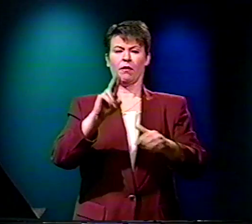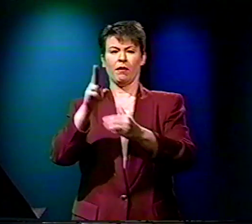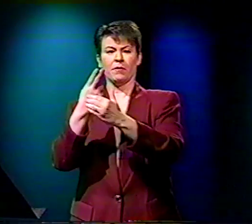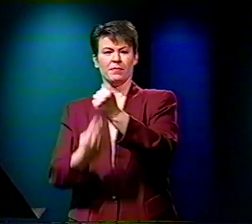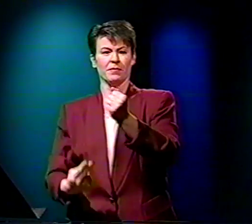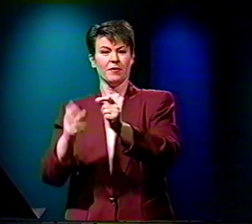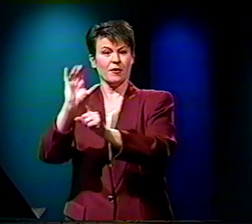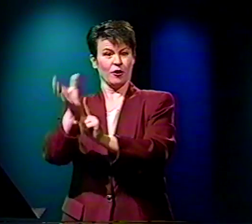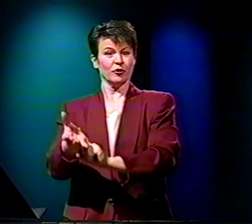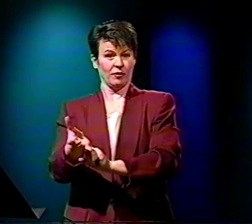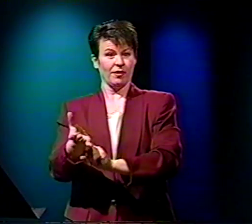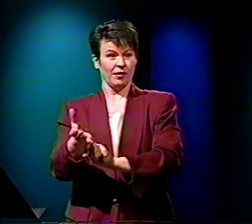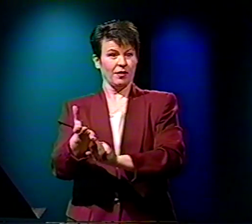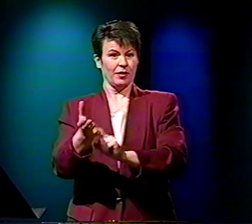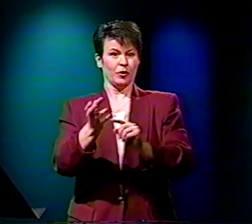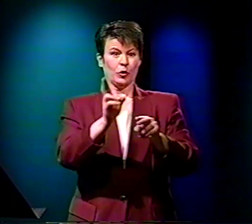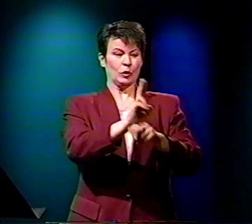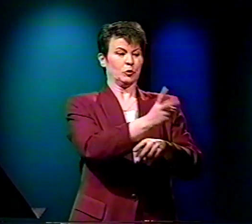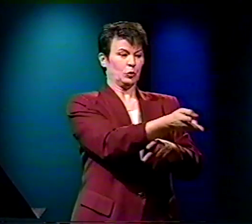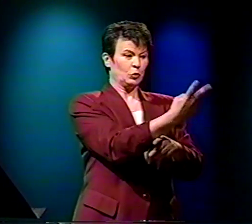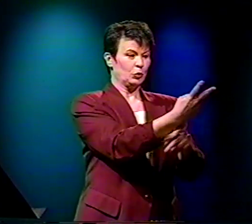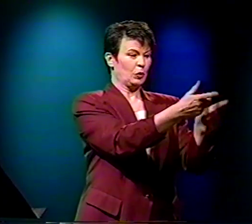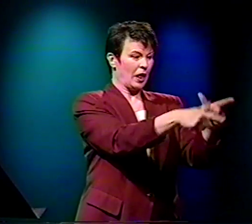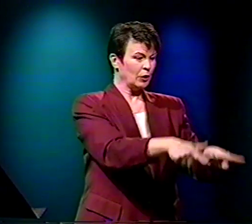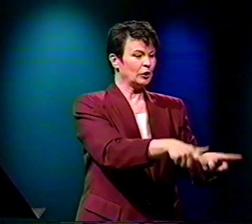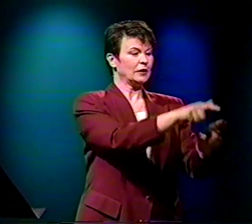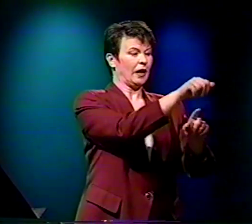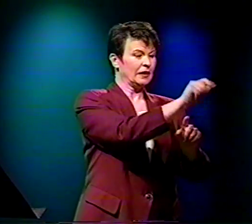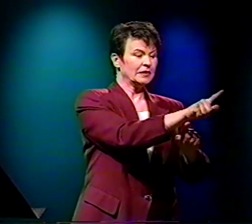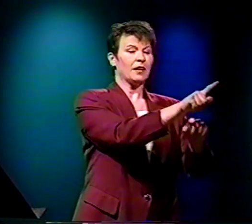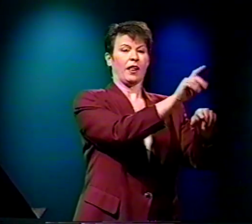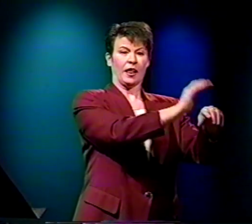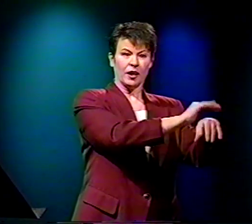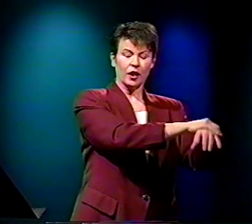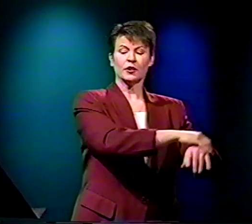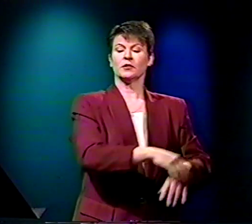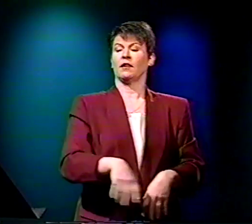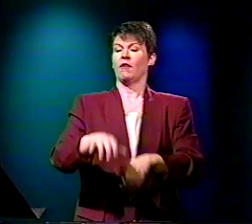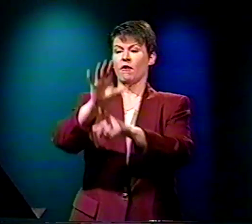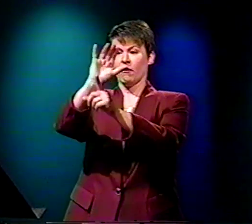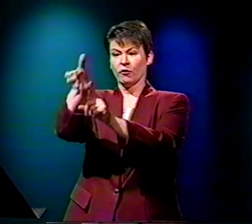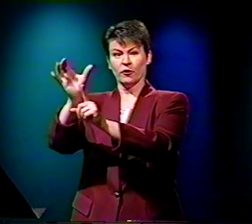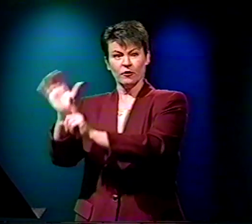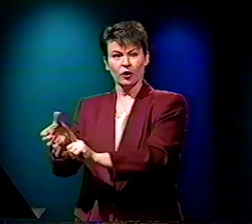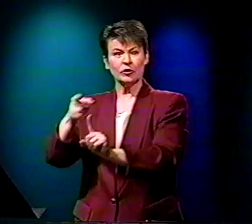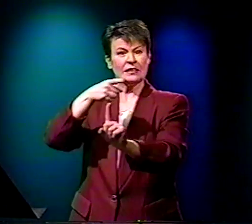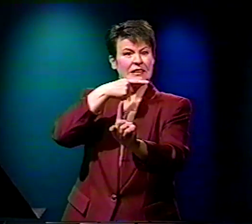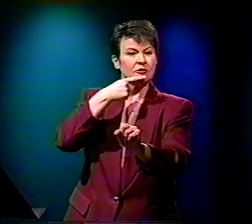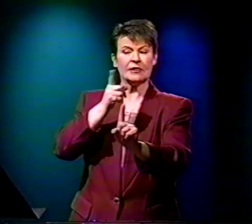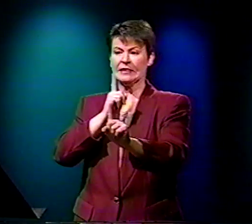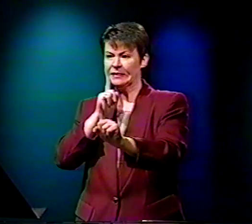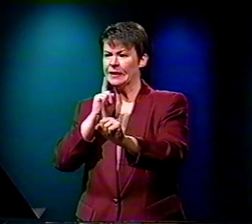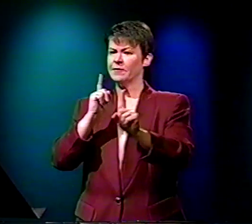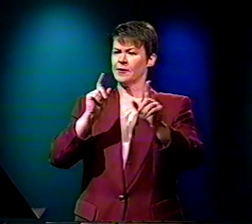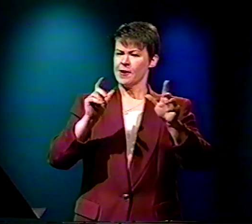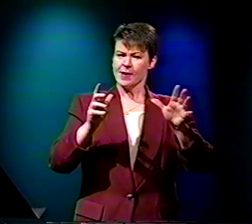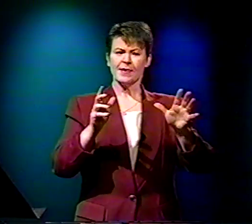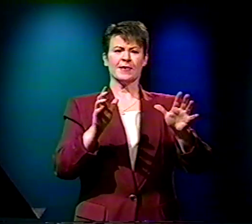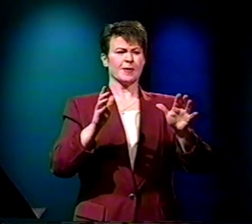a bilingual and a bicultural view, where there would be a recognition of using both ASL and English, two languages, and